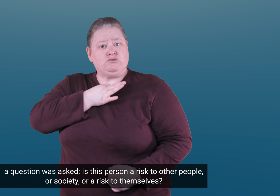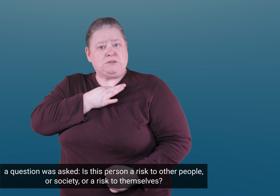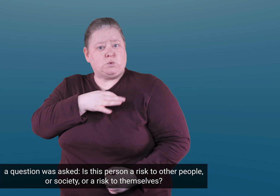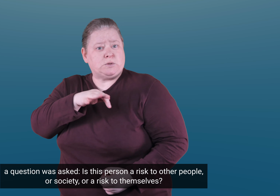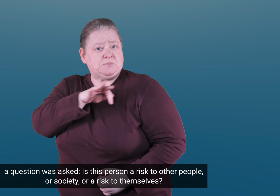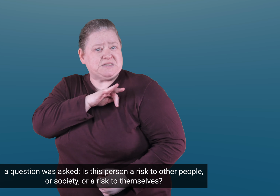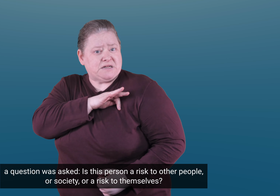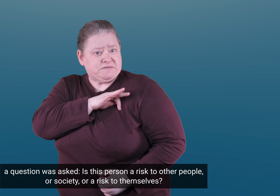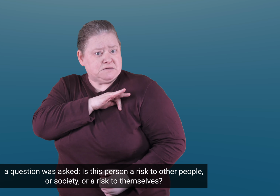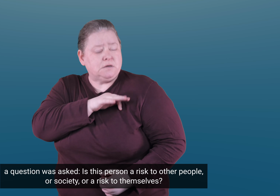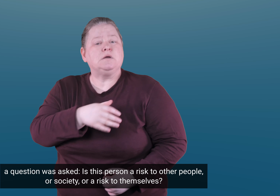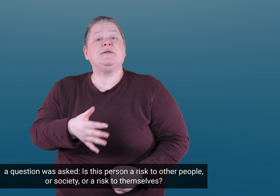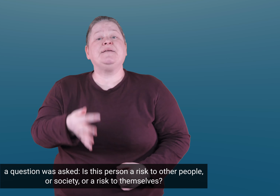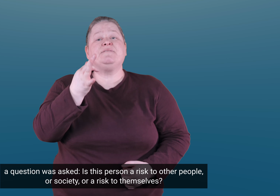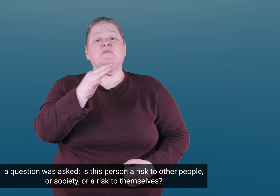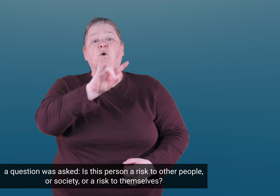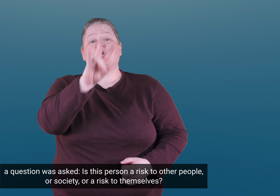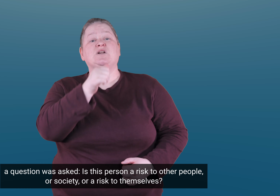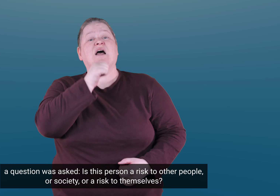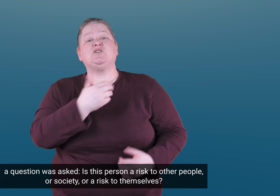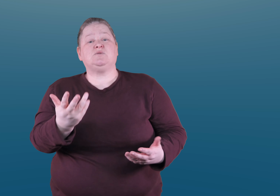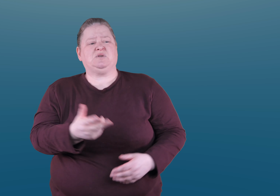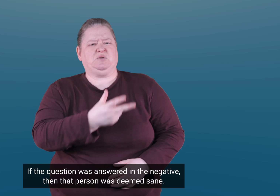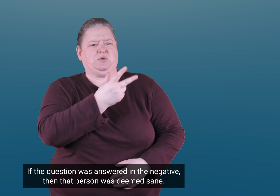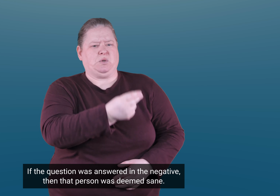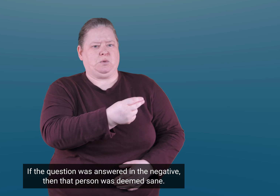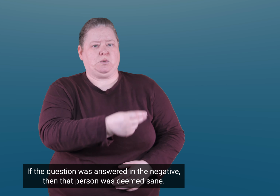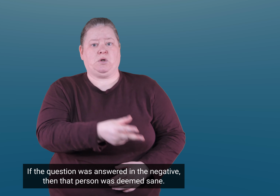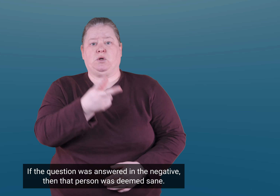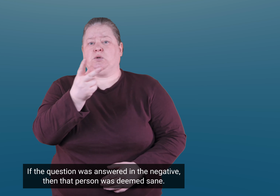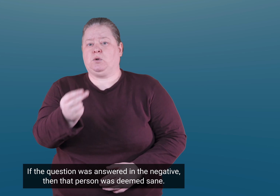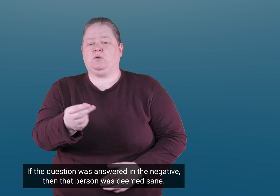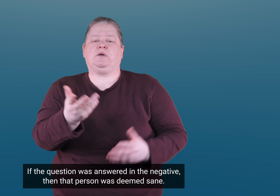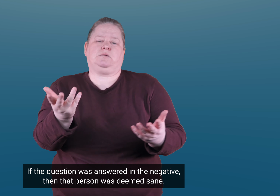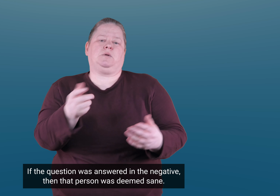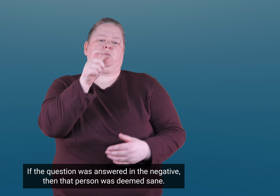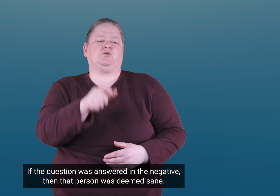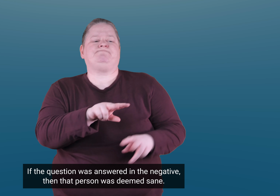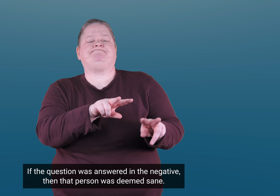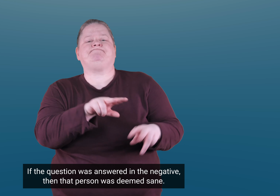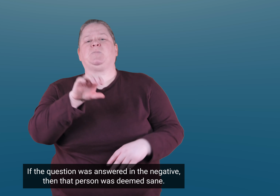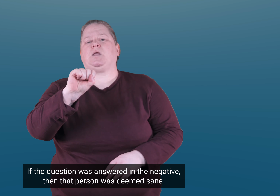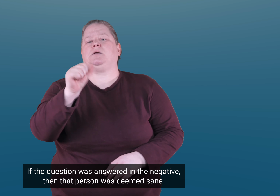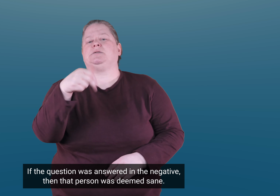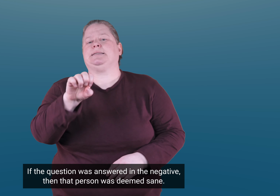society, or a risk to themselves? If the question was answered in the negative, then that person was deemed